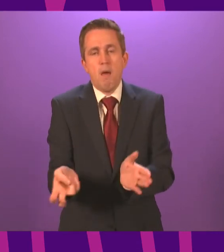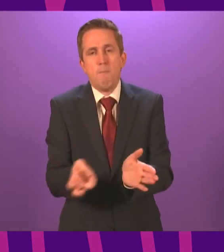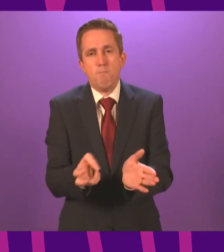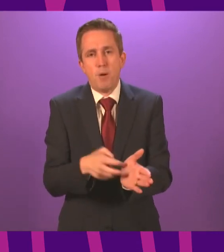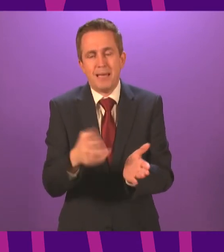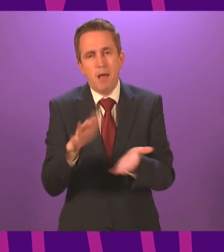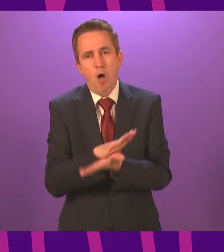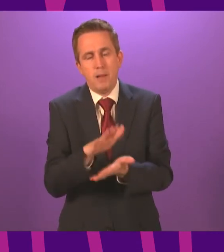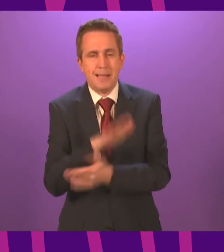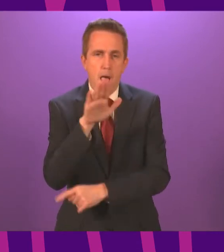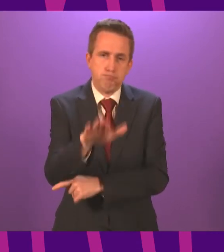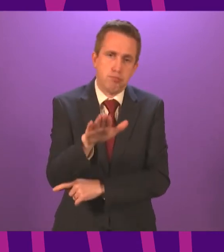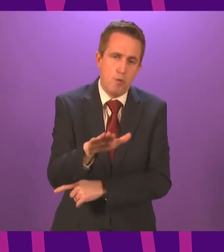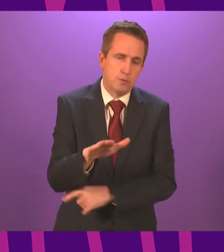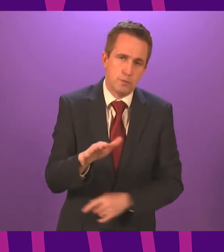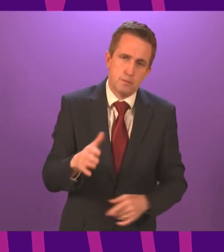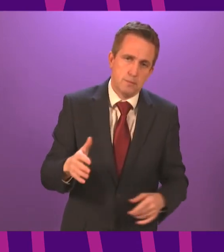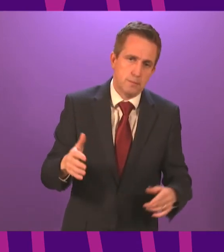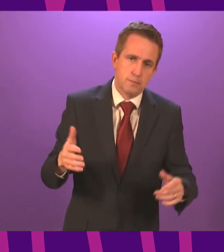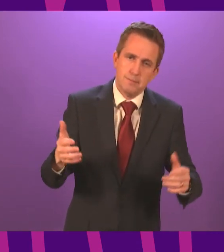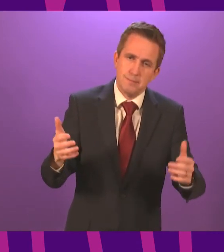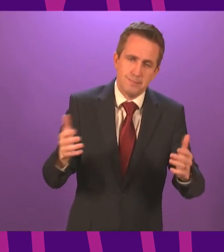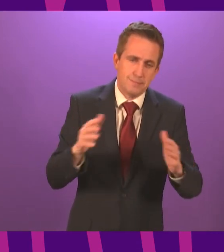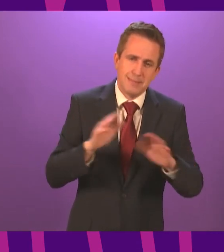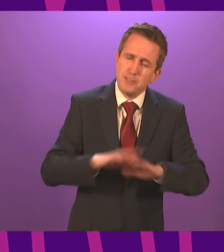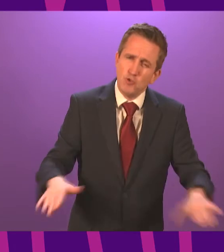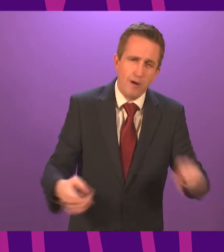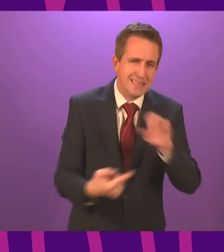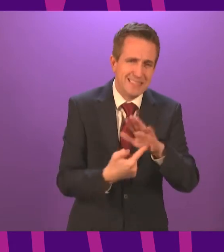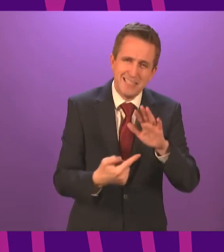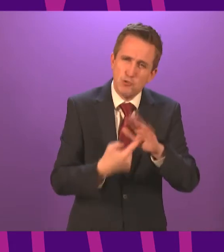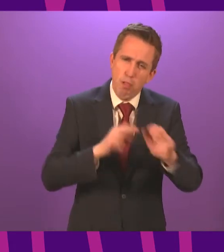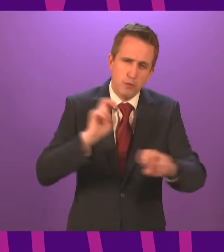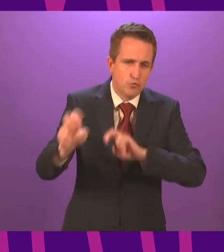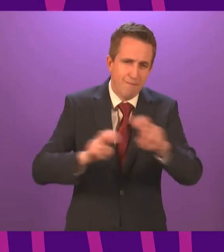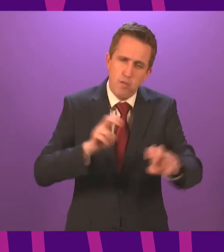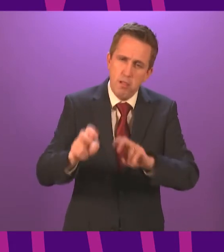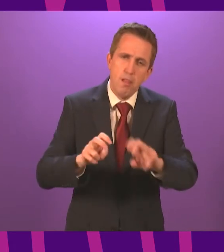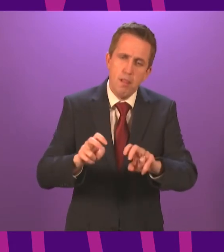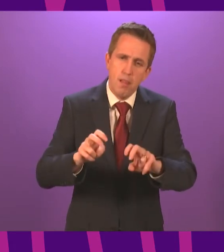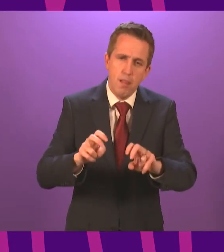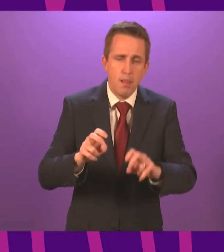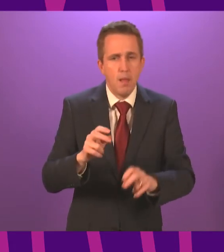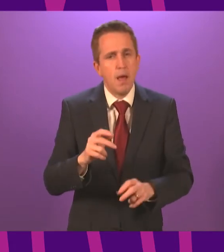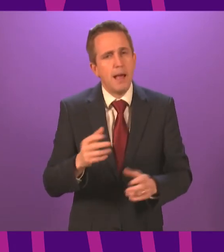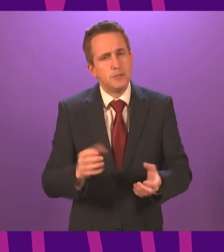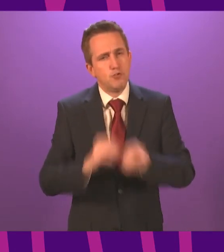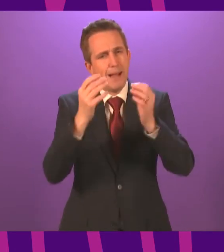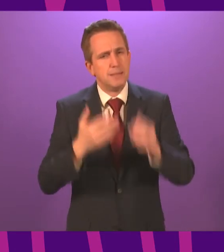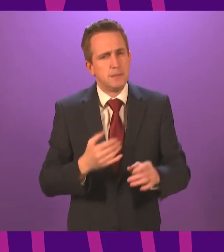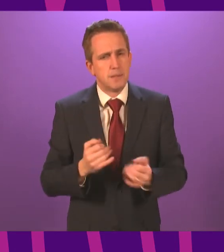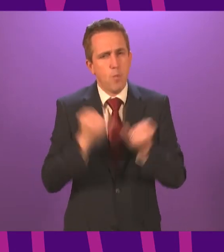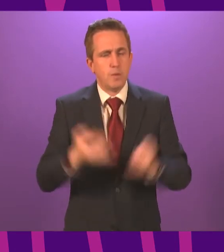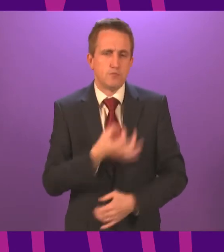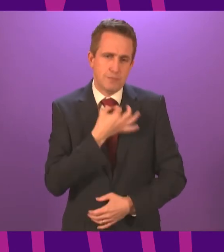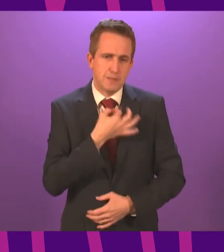at the moment, in most normal circumstances, is not essential travel and does pose a risk.